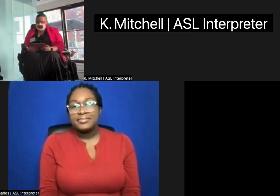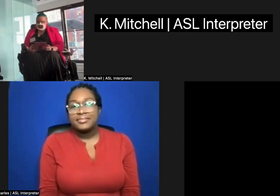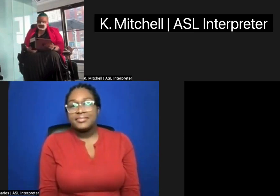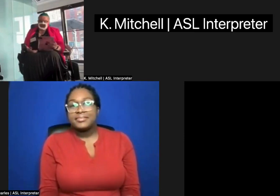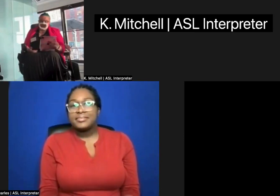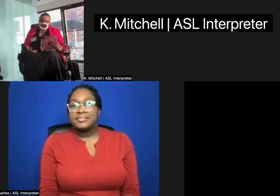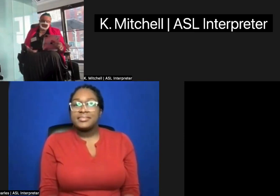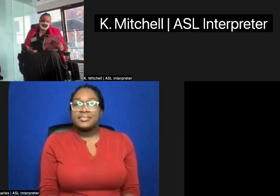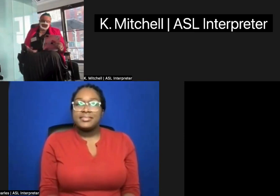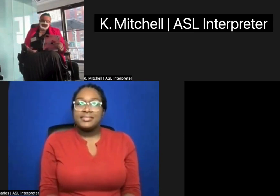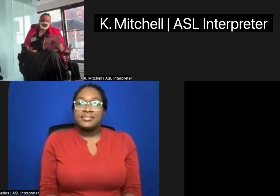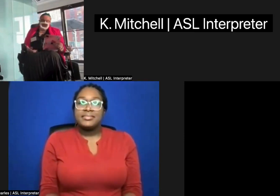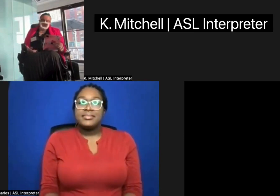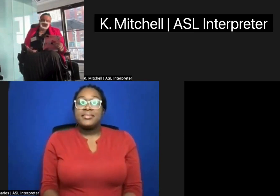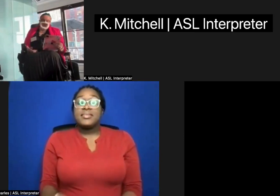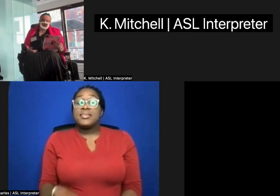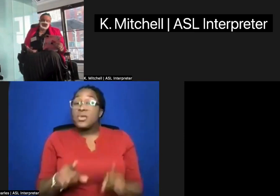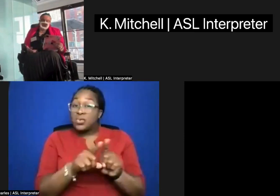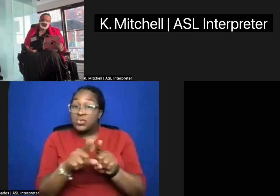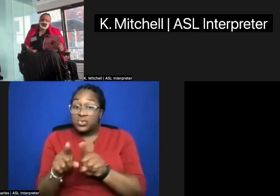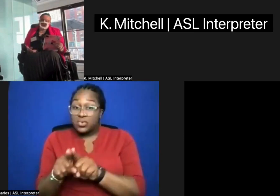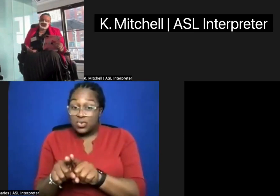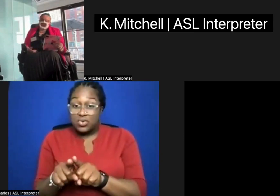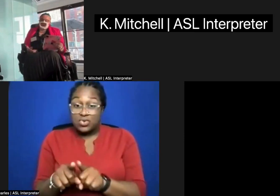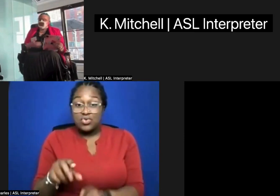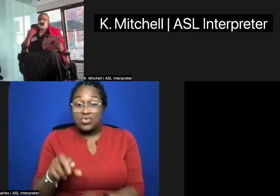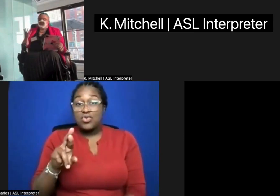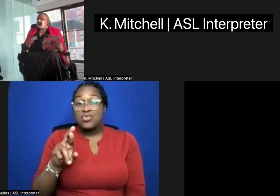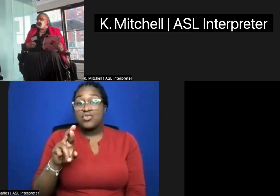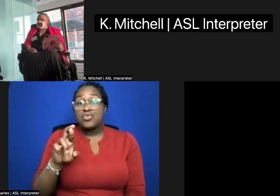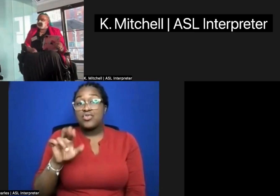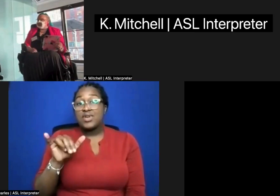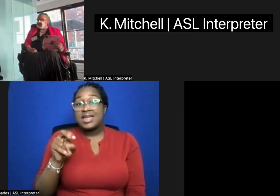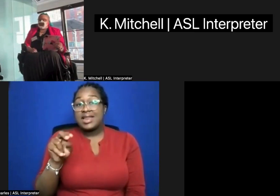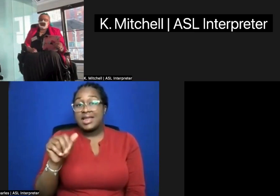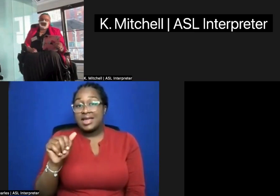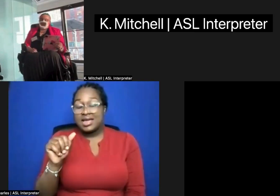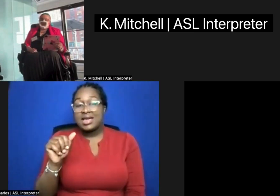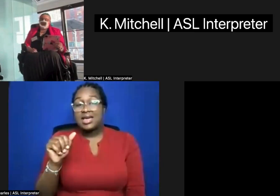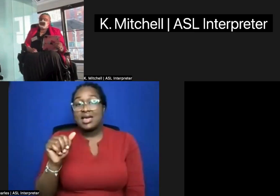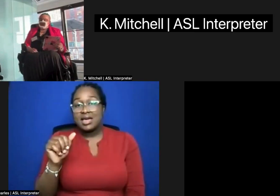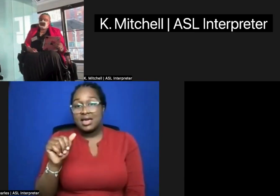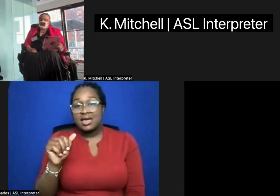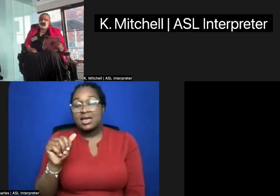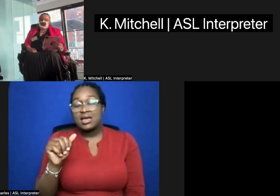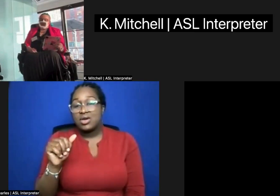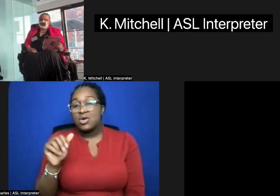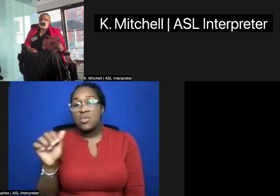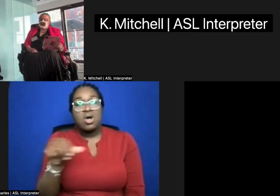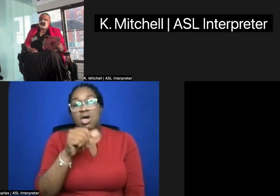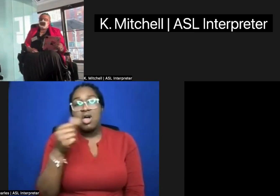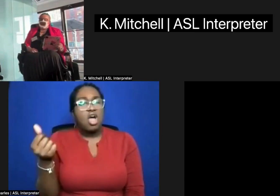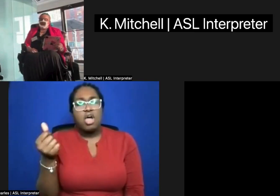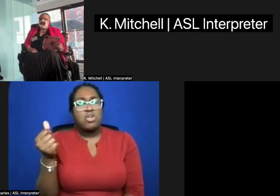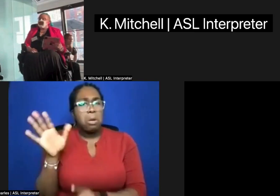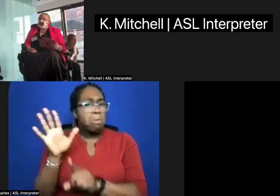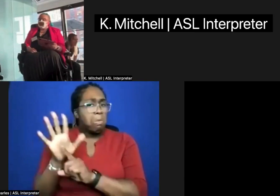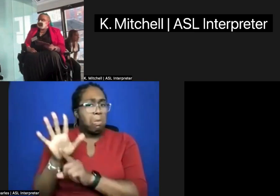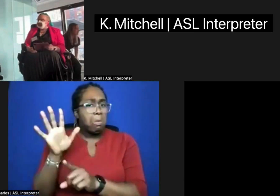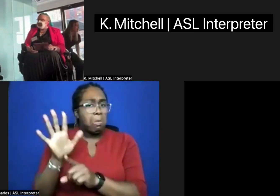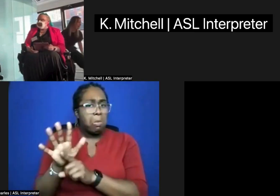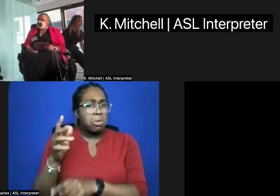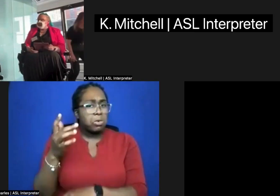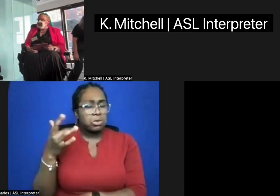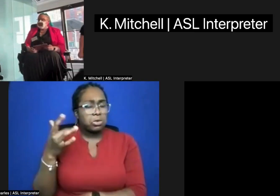So, speaking on this, Raina, are you seeing, we got to touch on this, but what other trends are you seeing in disability and employment